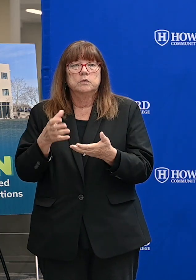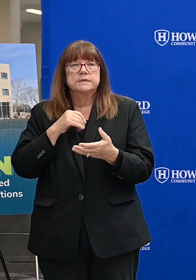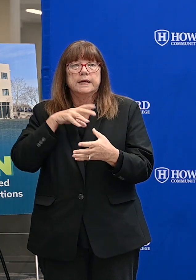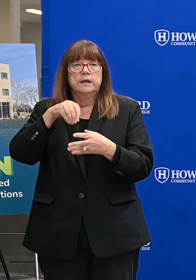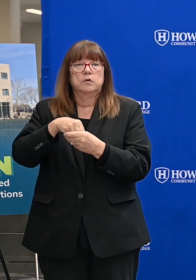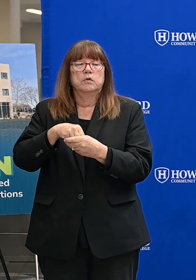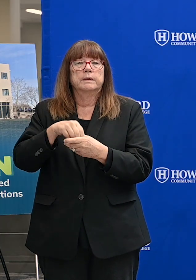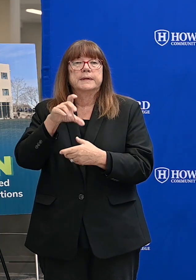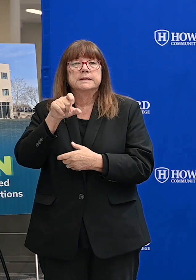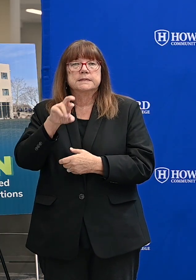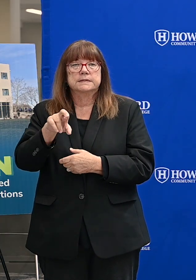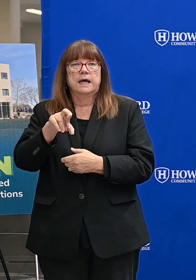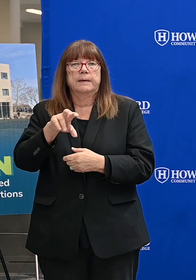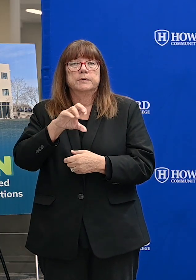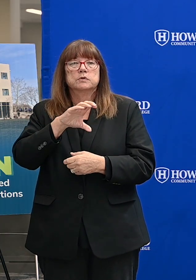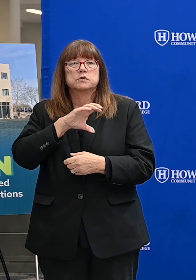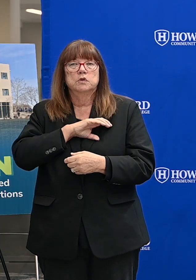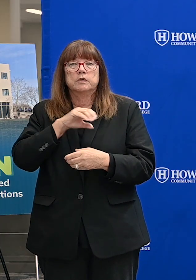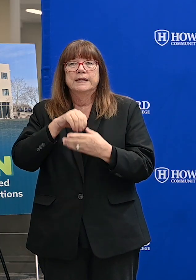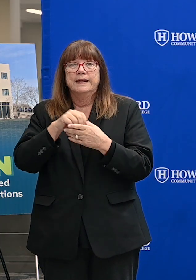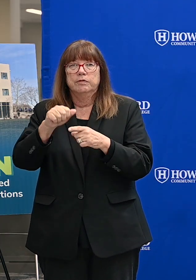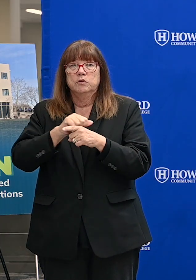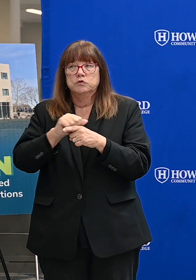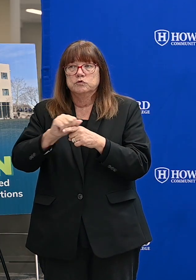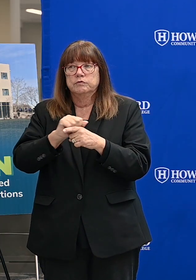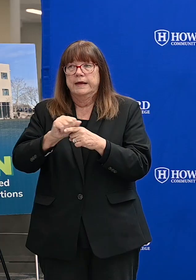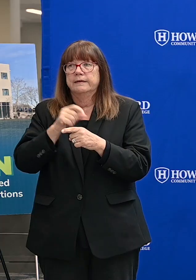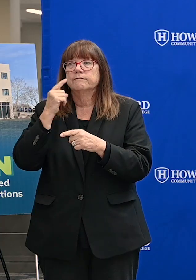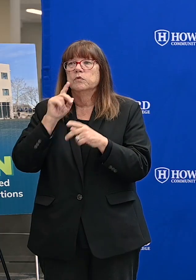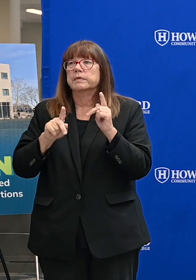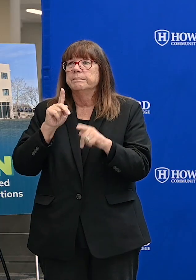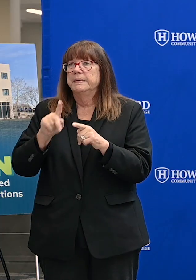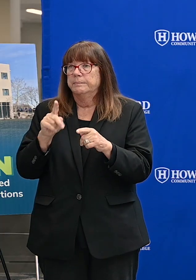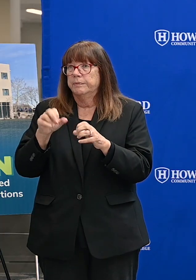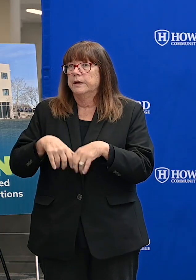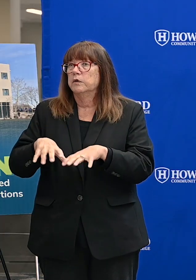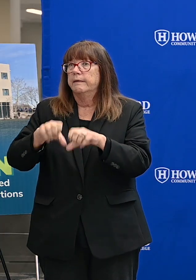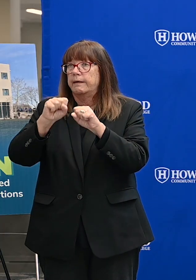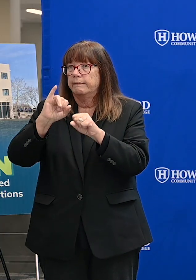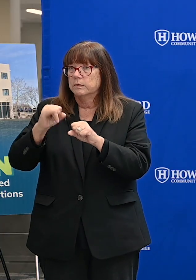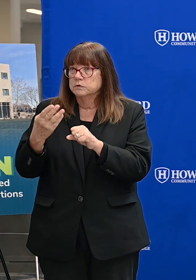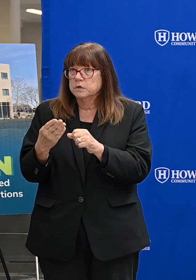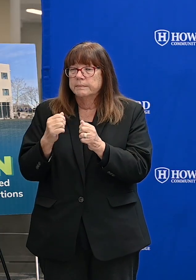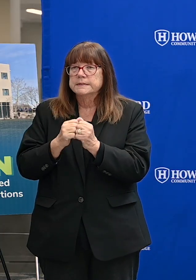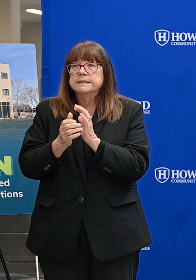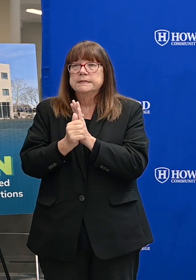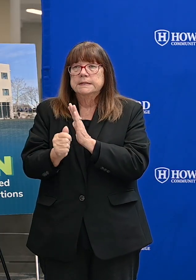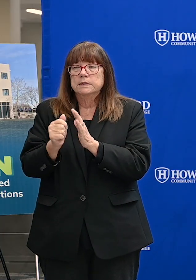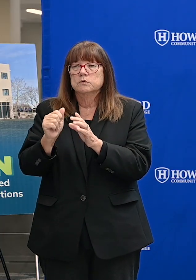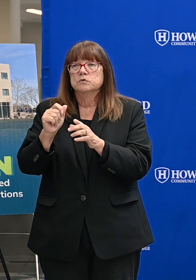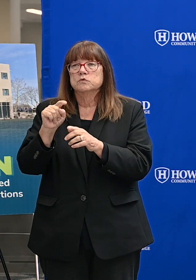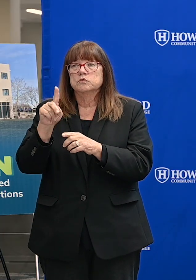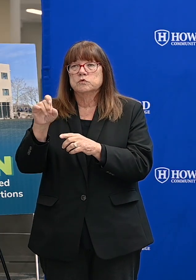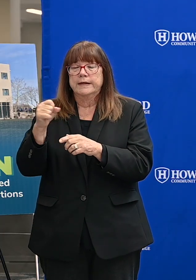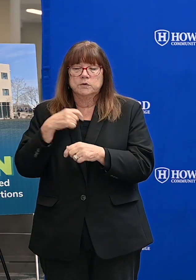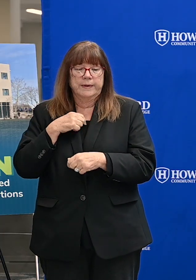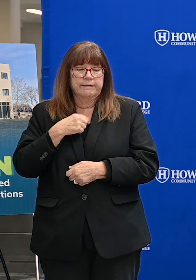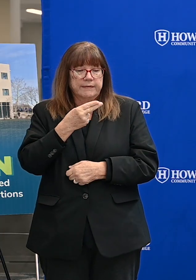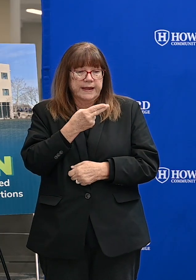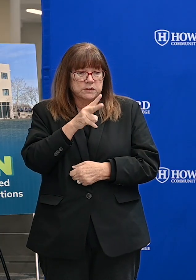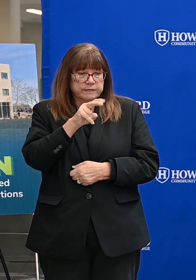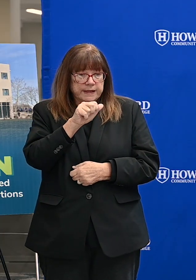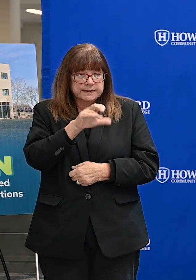incorporating cybersecurity into the training of those going into these skilled trades. So as we have HVAC professionals or